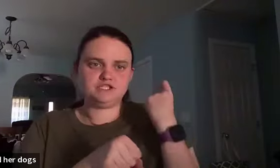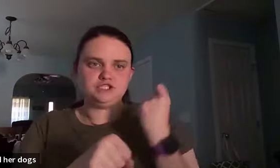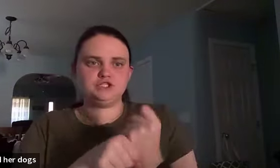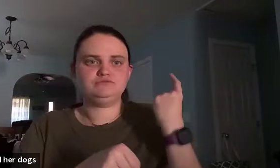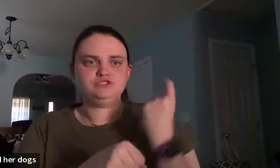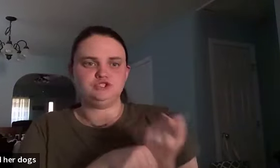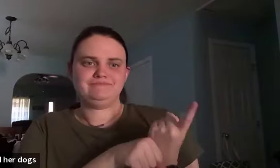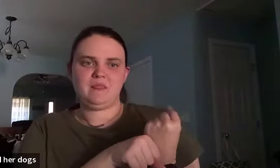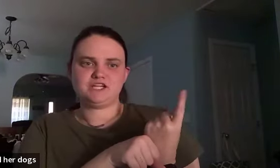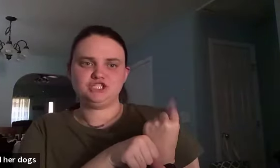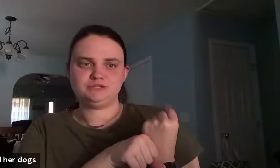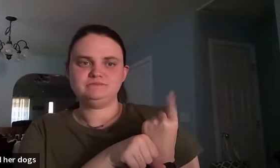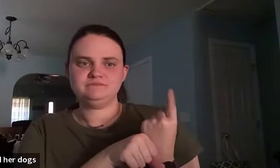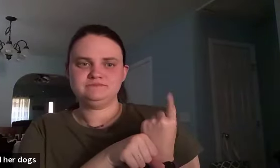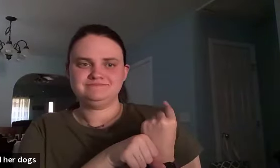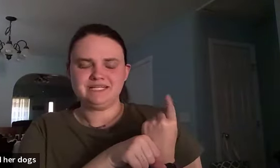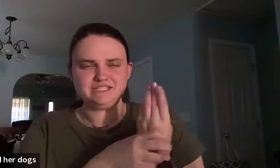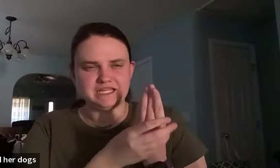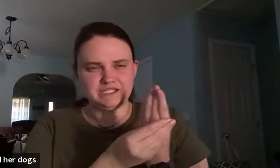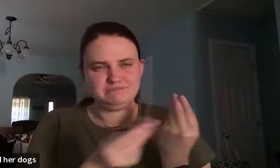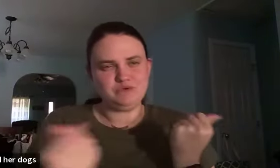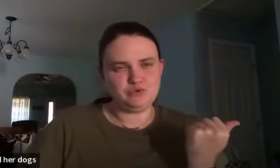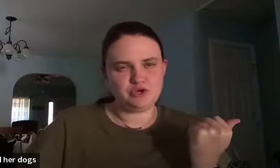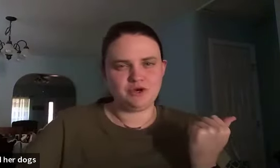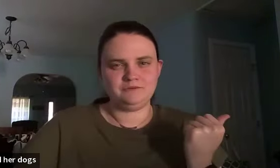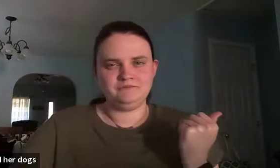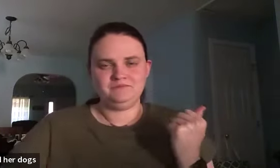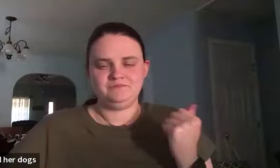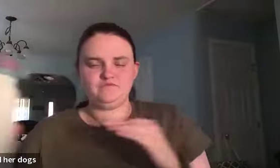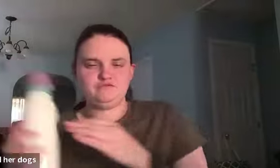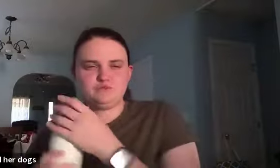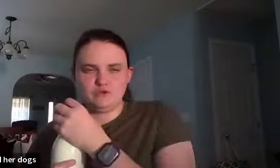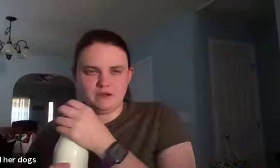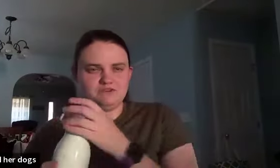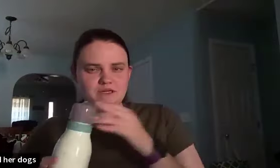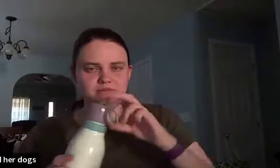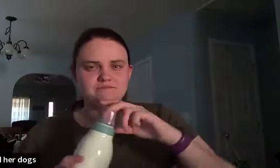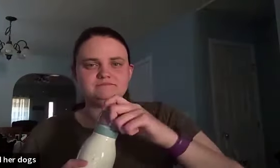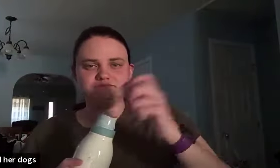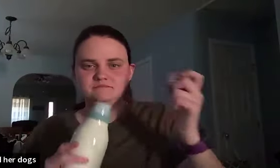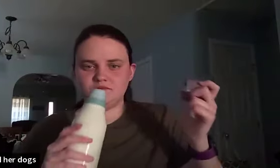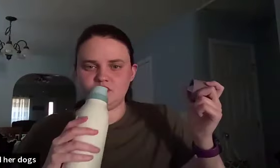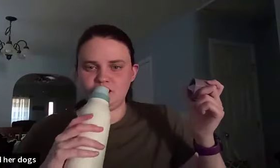last year to last year. It's that smoother way of doing it. Okay.